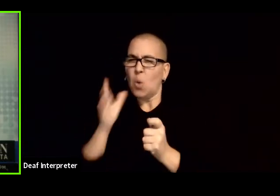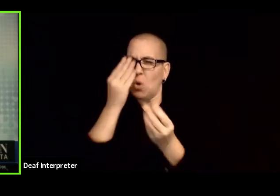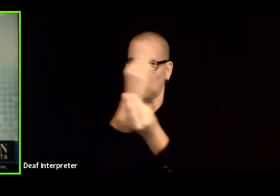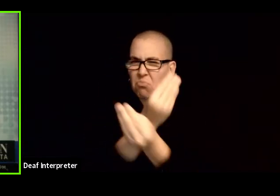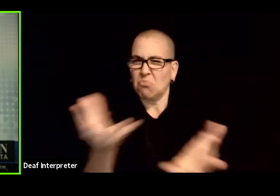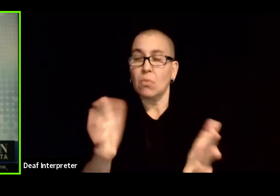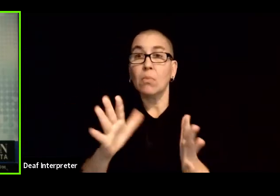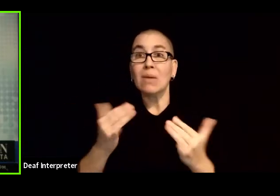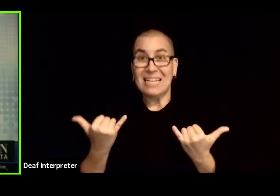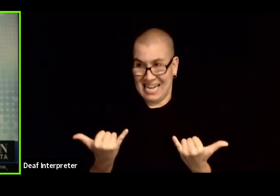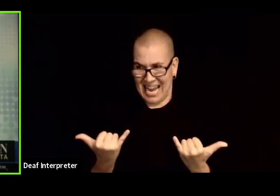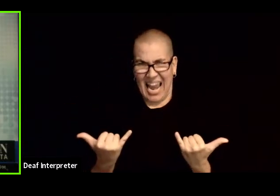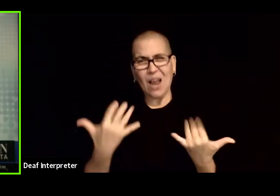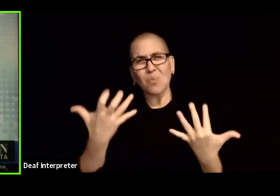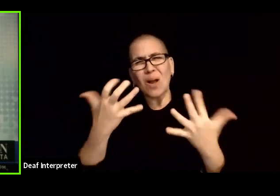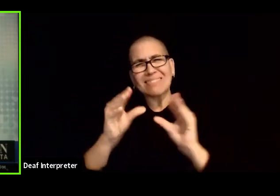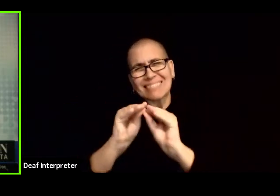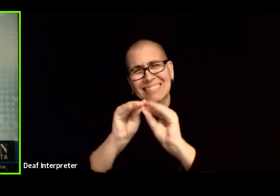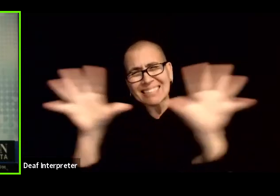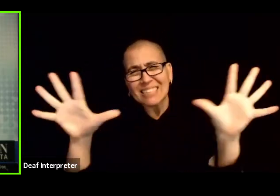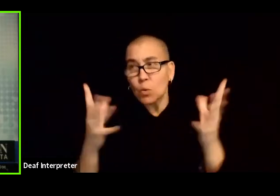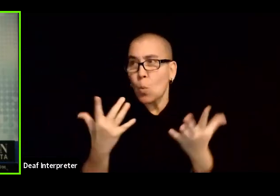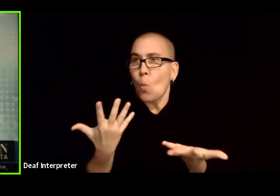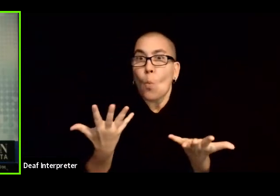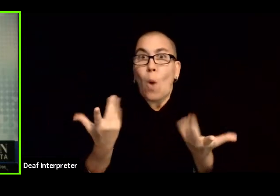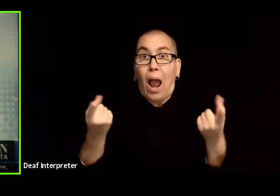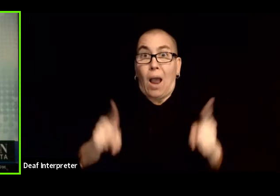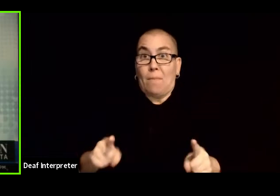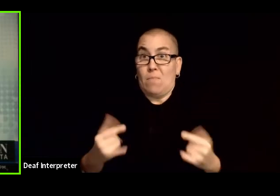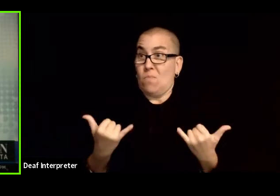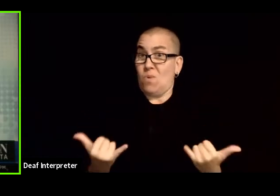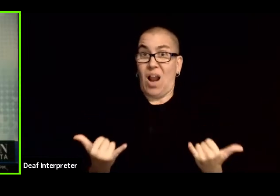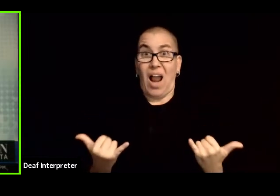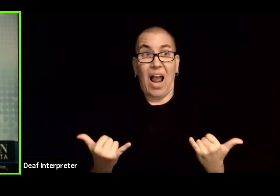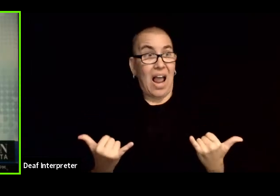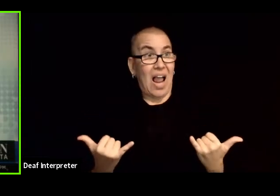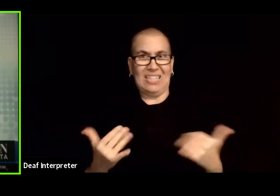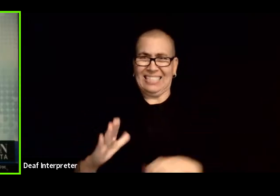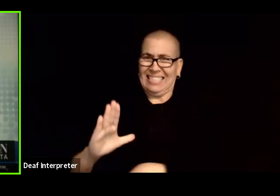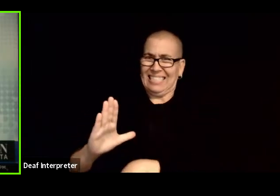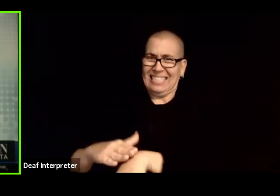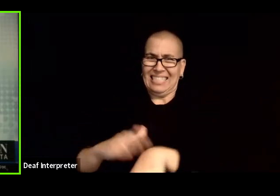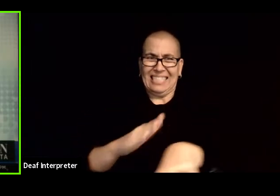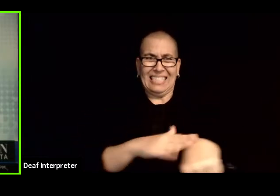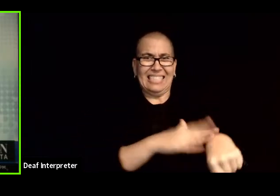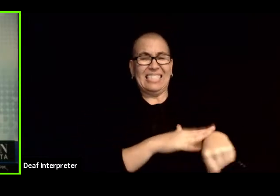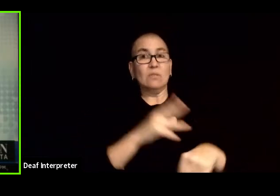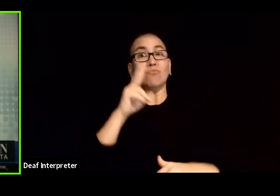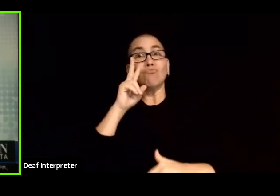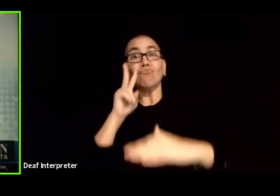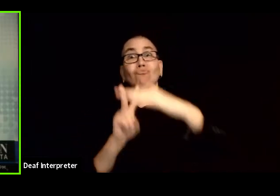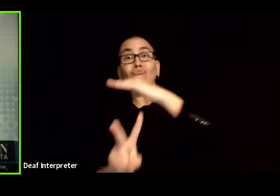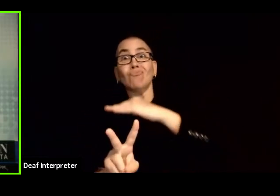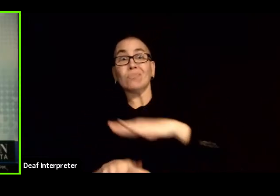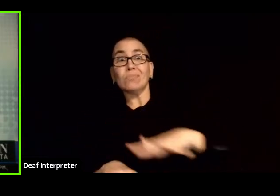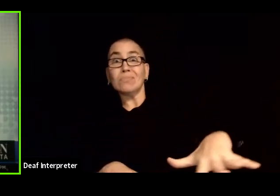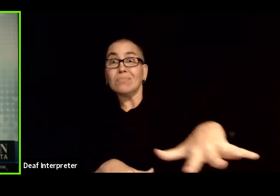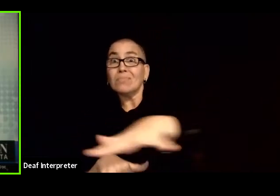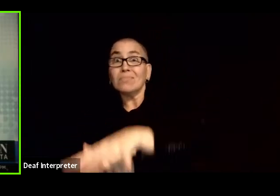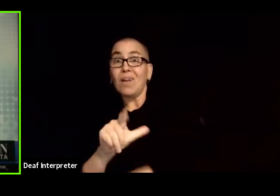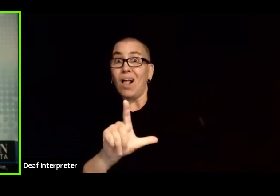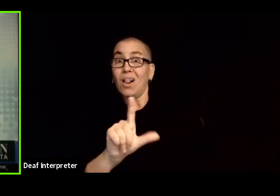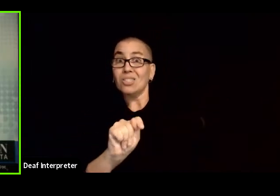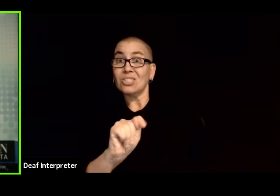near future with long-term care facilities, given the dramatic growth in cases we are seeing. Long-term